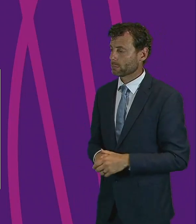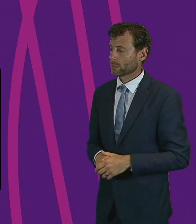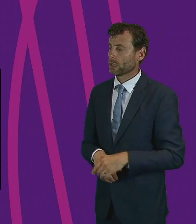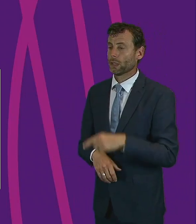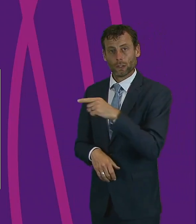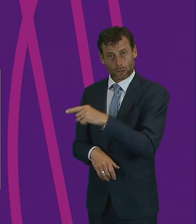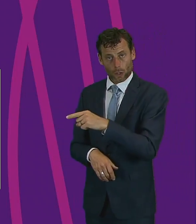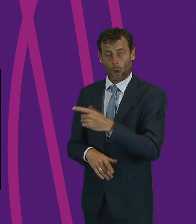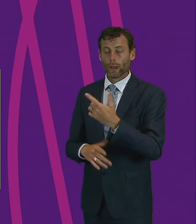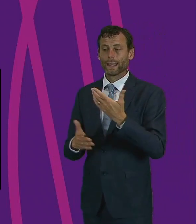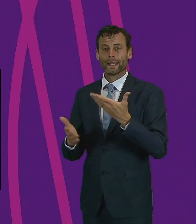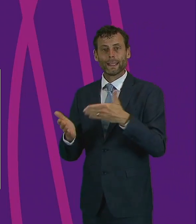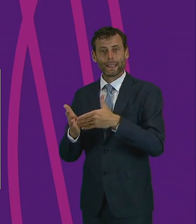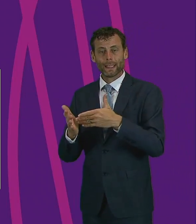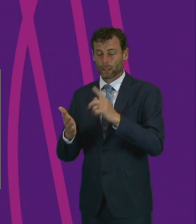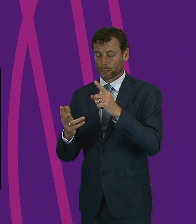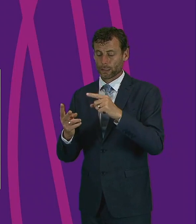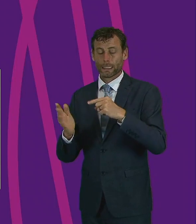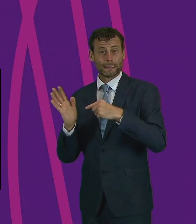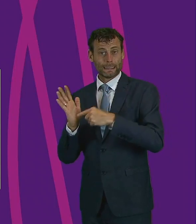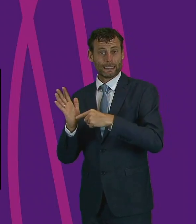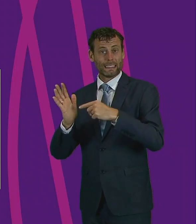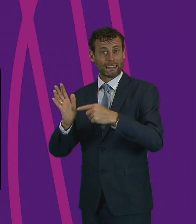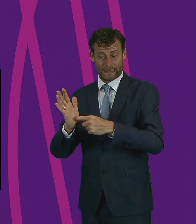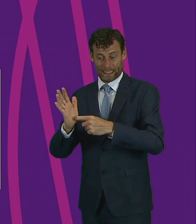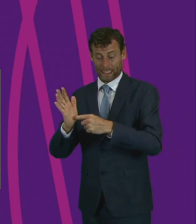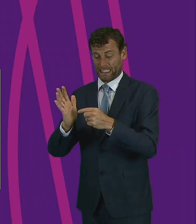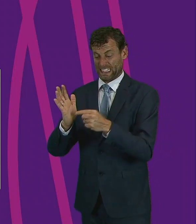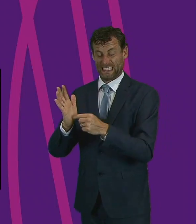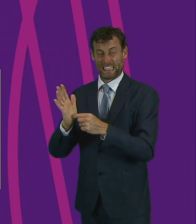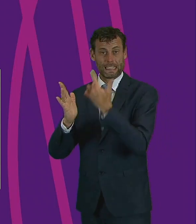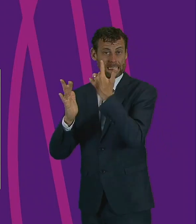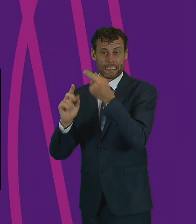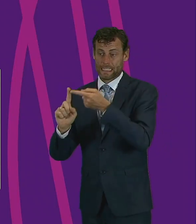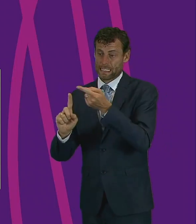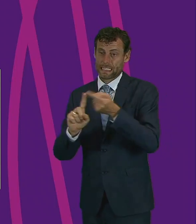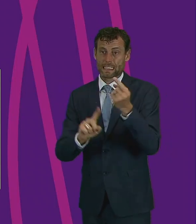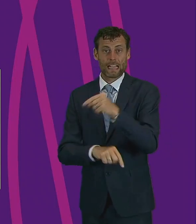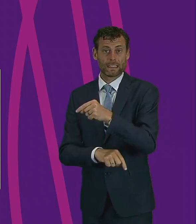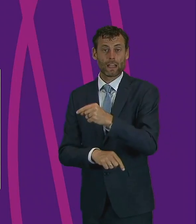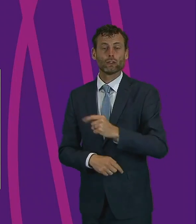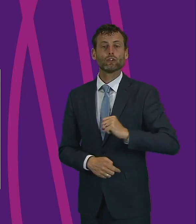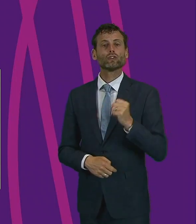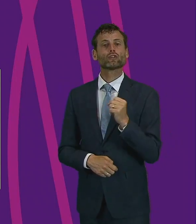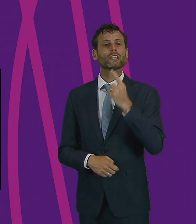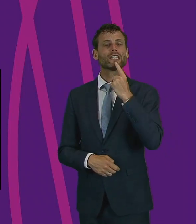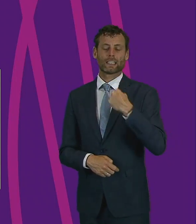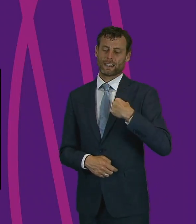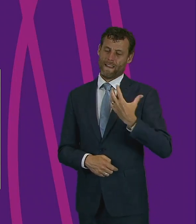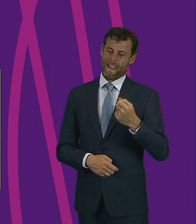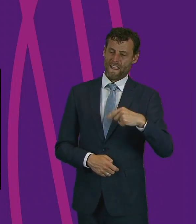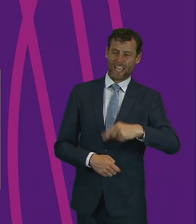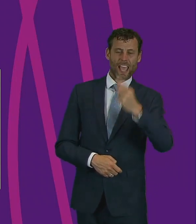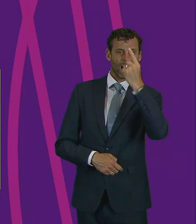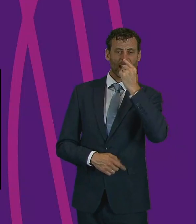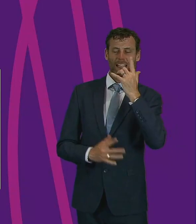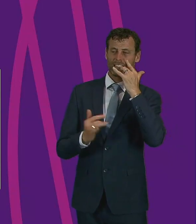testing. The Scottish Government announced that capacity is at over 15,000 for tests. But as we've